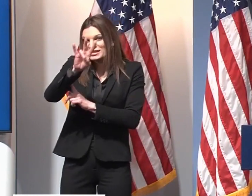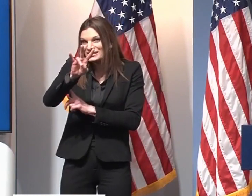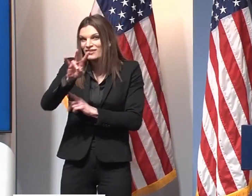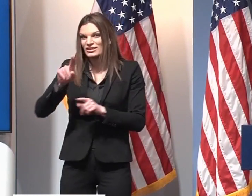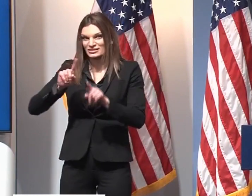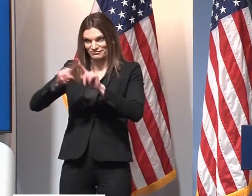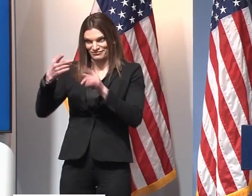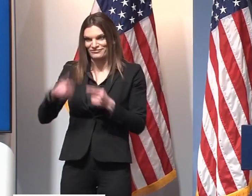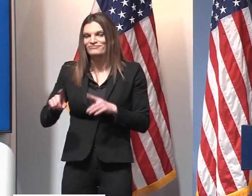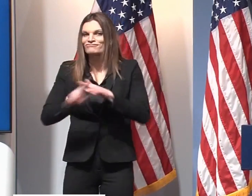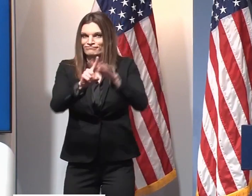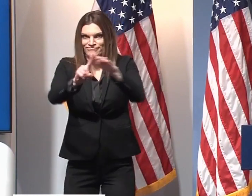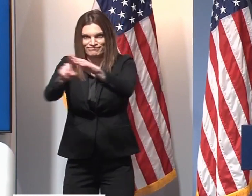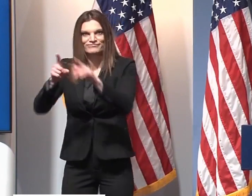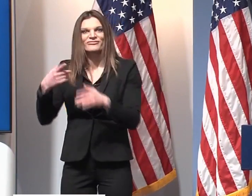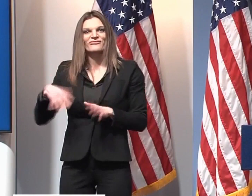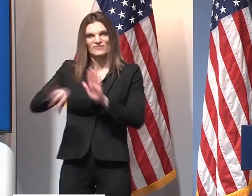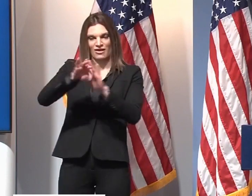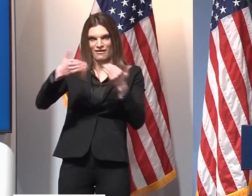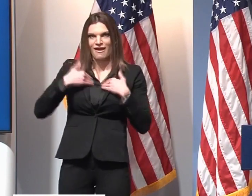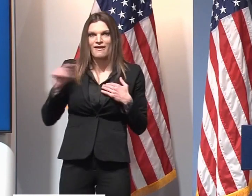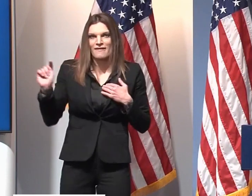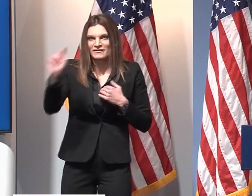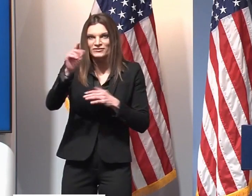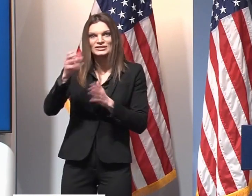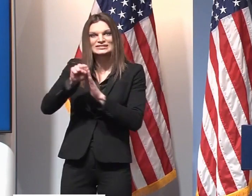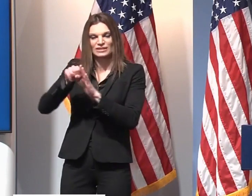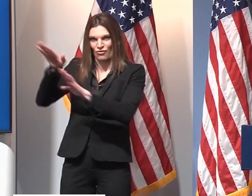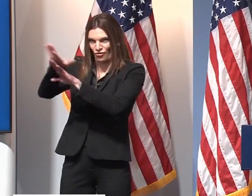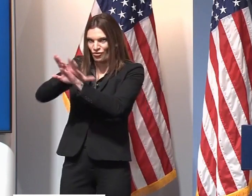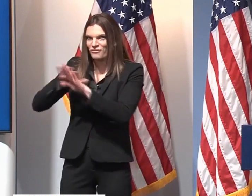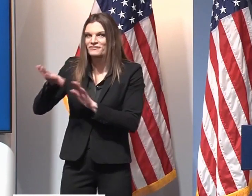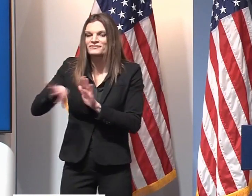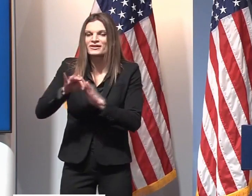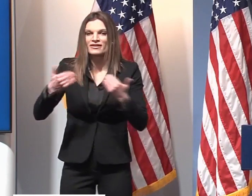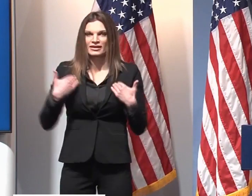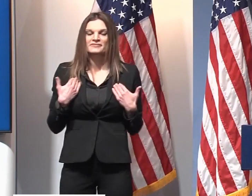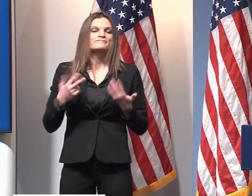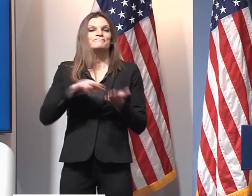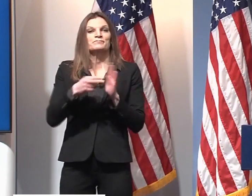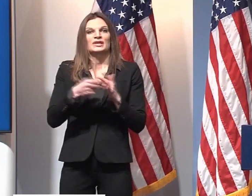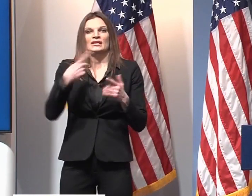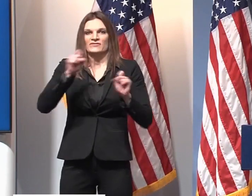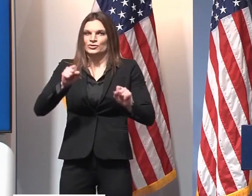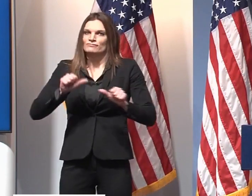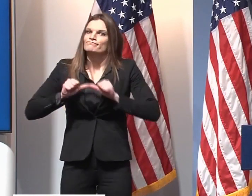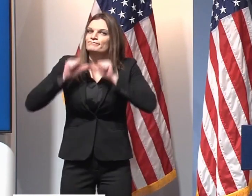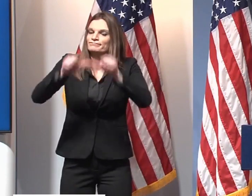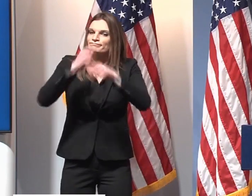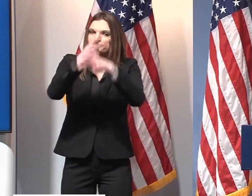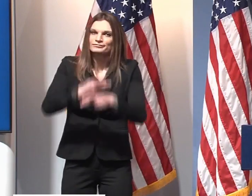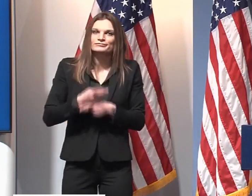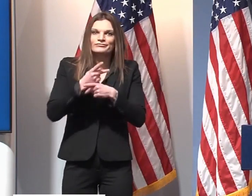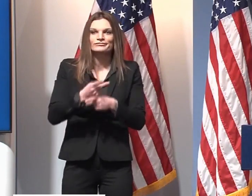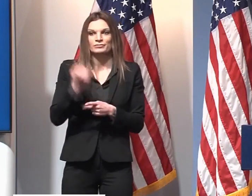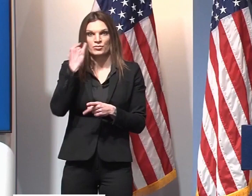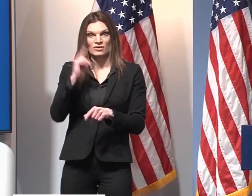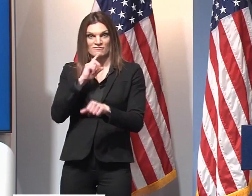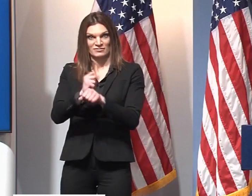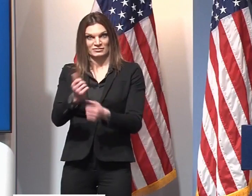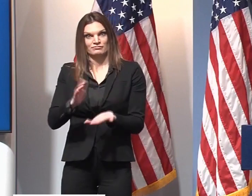12 counties in the state. We continue to move forward with a proactive public health response. This means